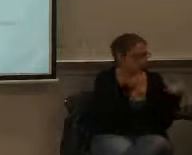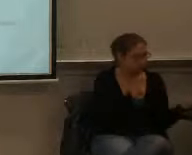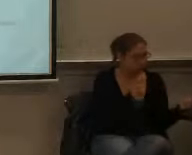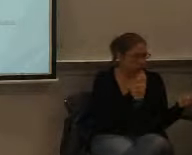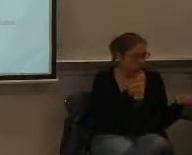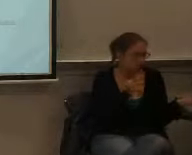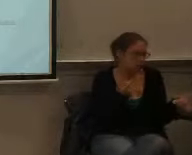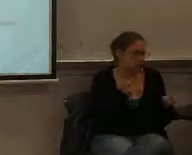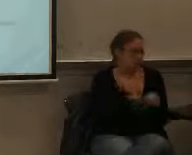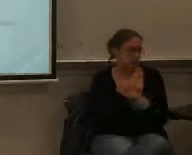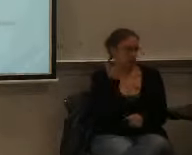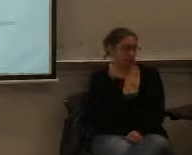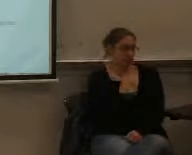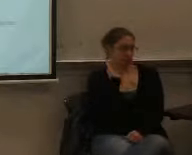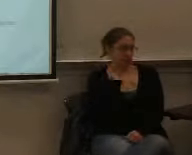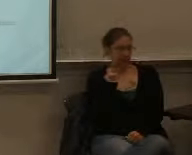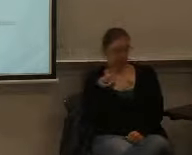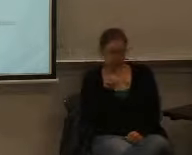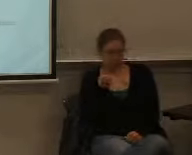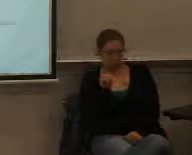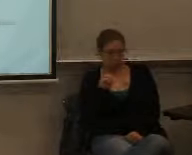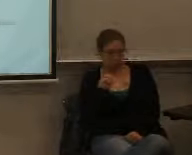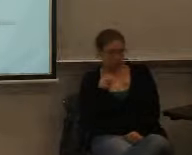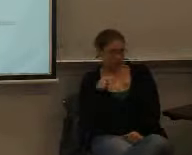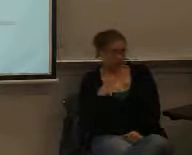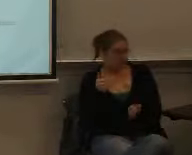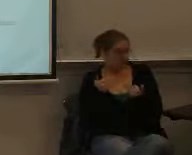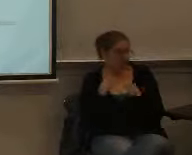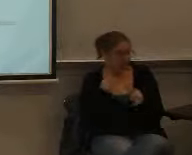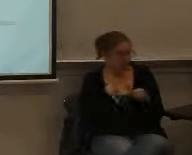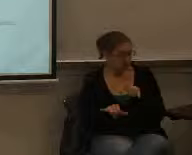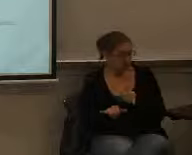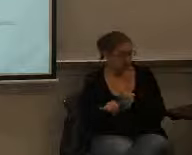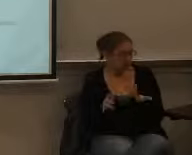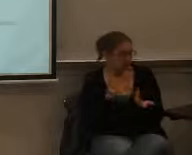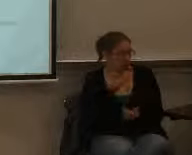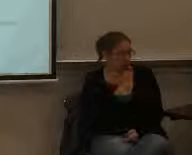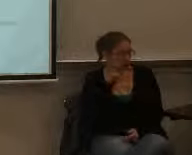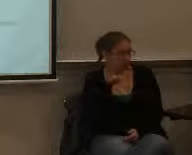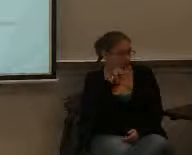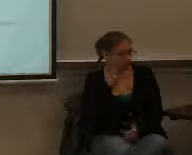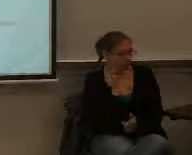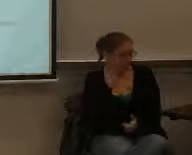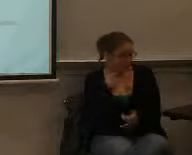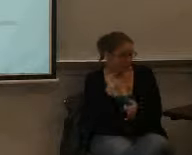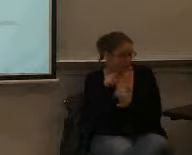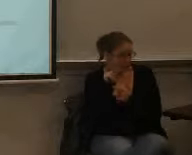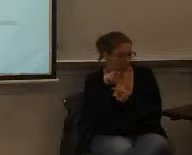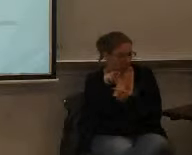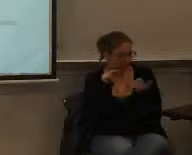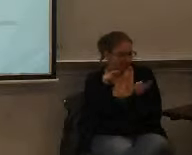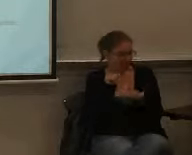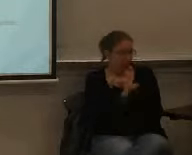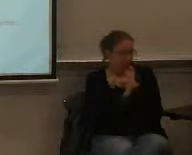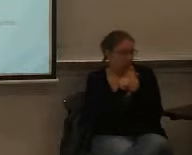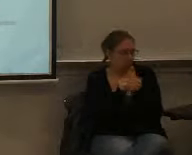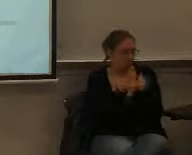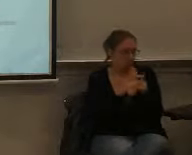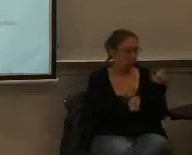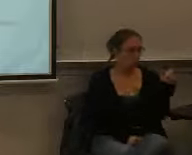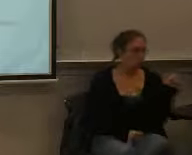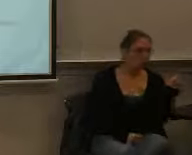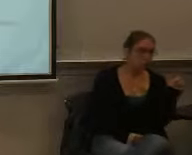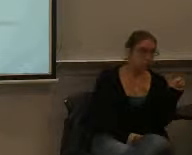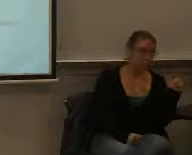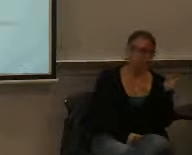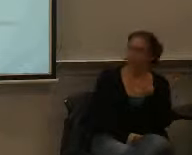So in the past, where this little zooplankton species was able to hang in there by reproducing quickly and staying small, now this very large